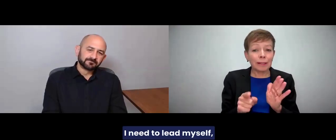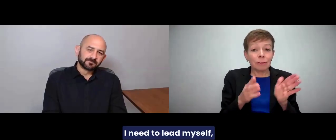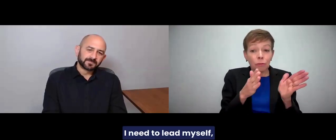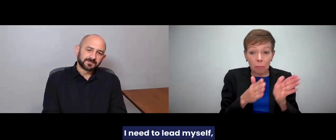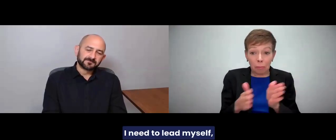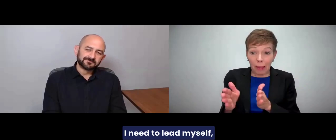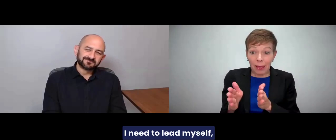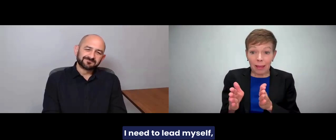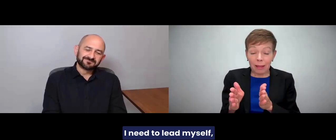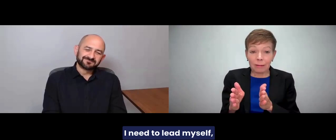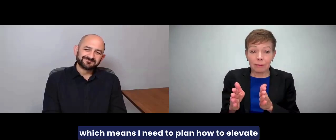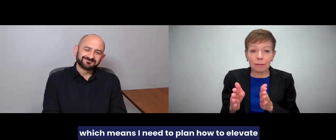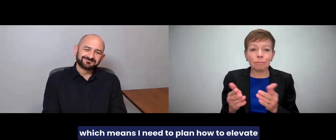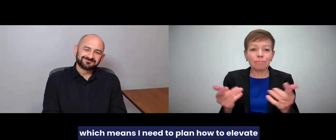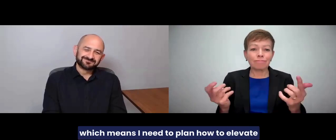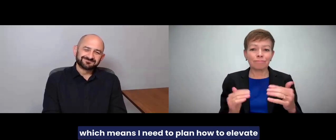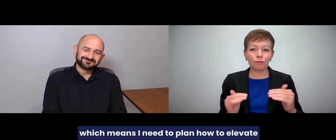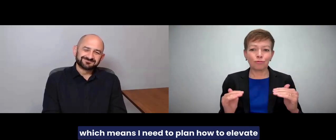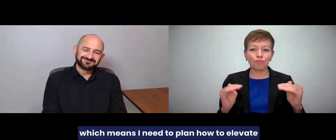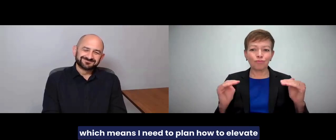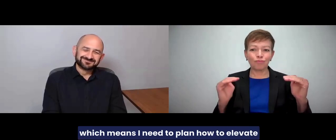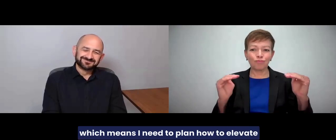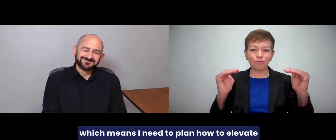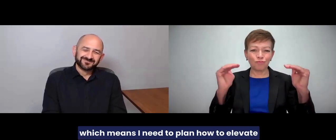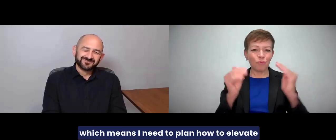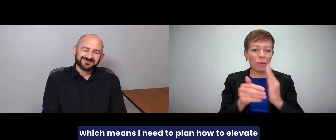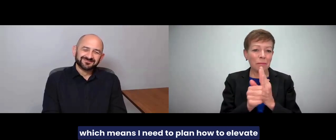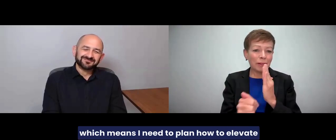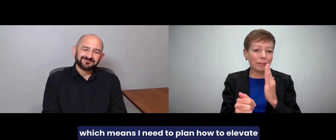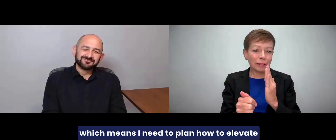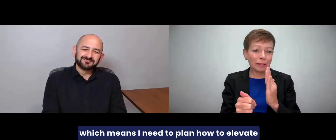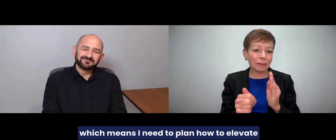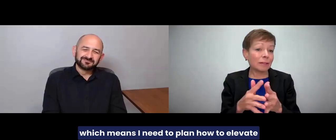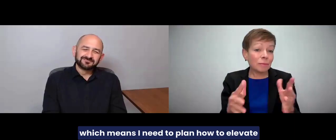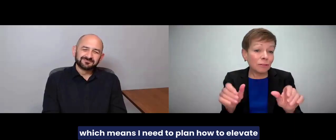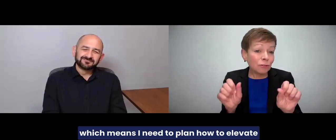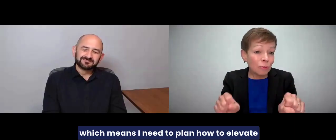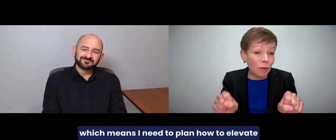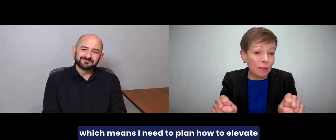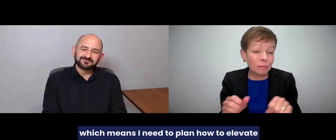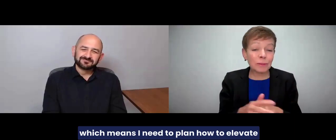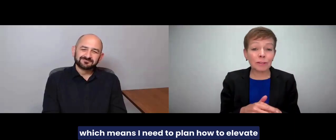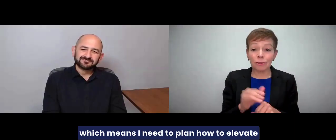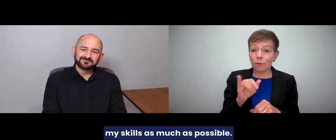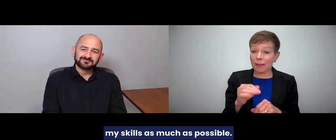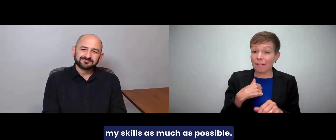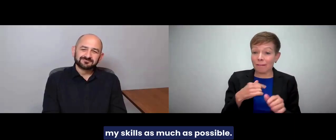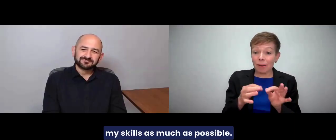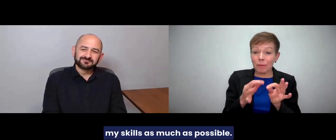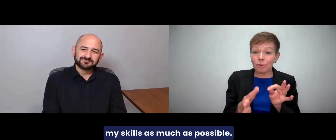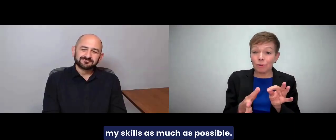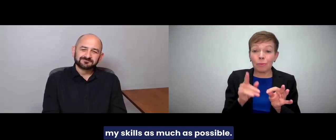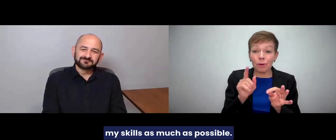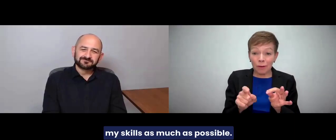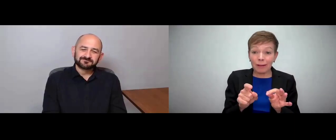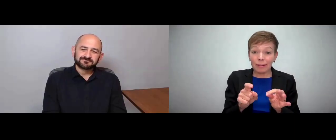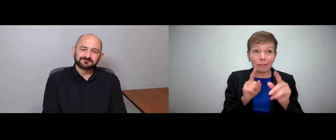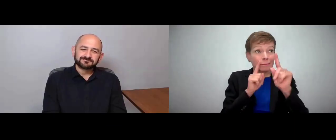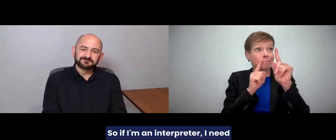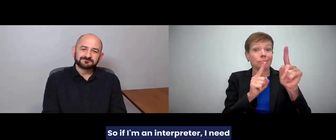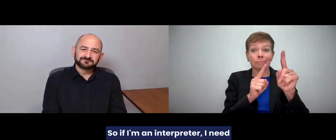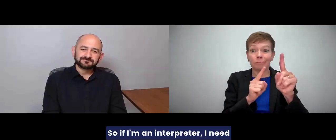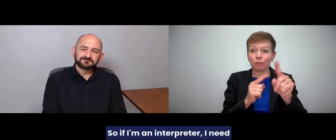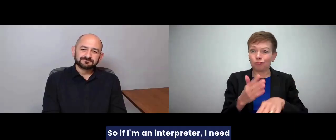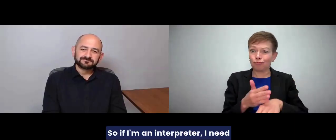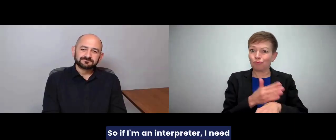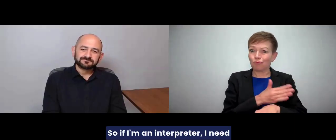to lead myself, which means I need to plan how to elevate my skills as much as possible.